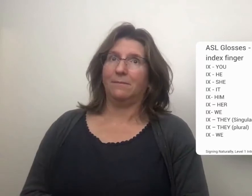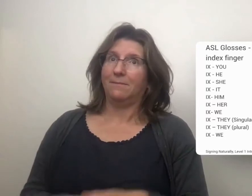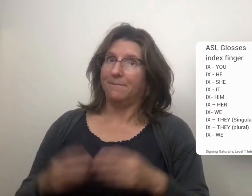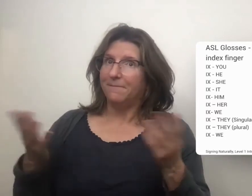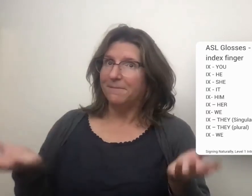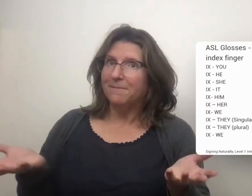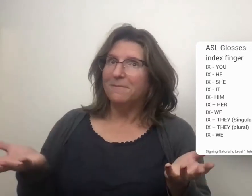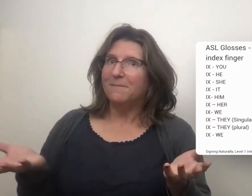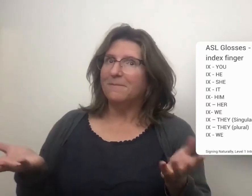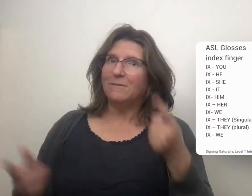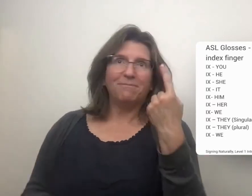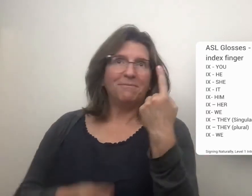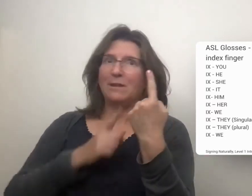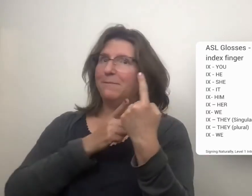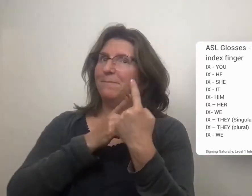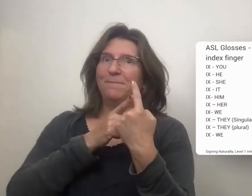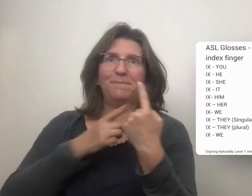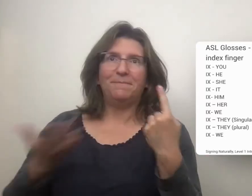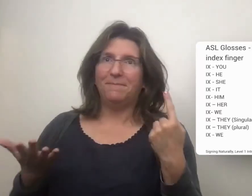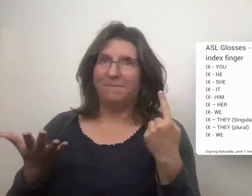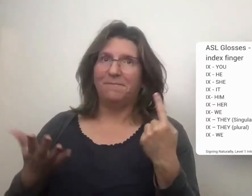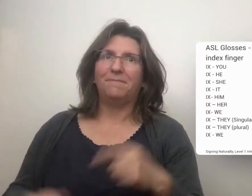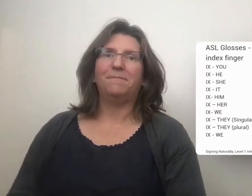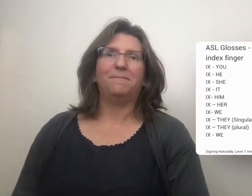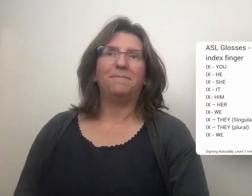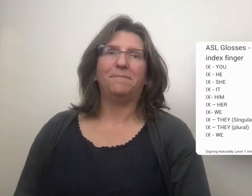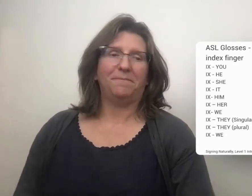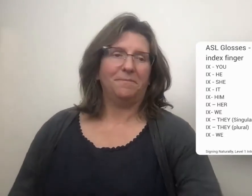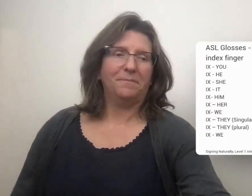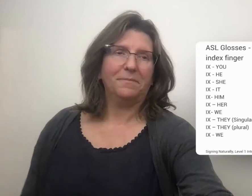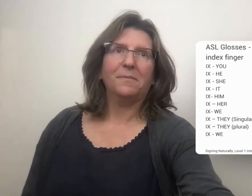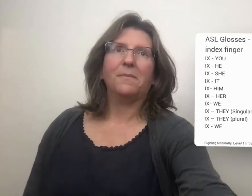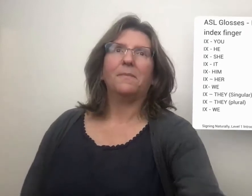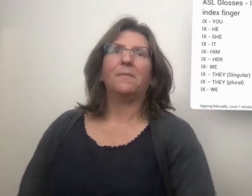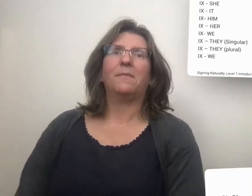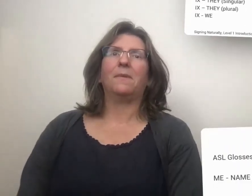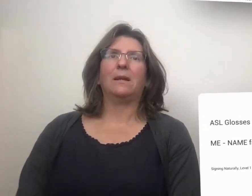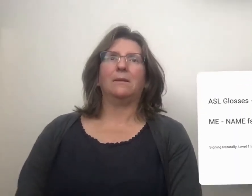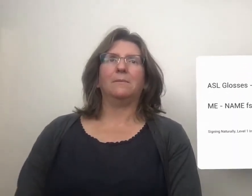we. In ASL, the motion is different, but the index hand shape is the same.